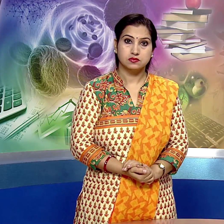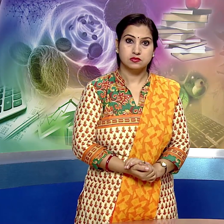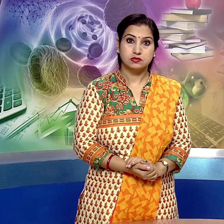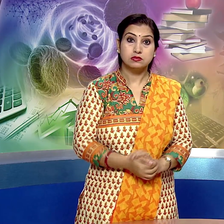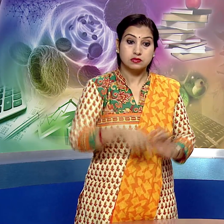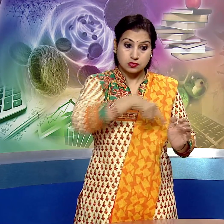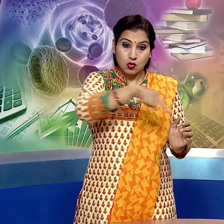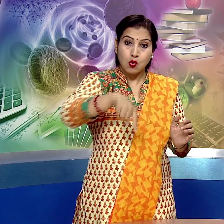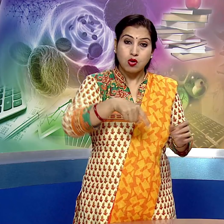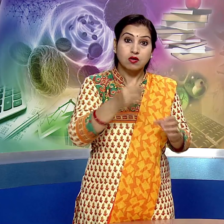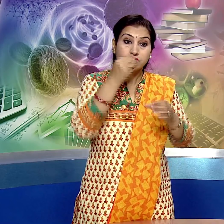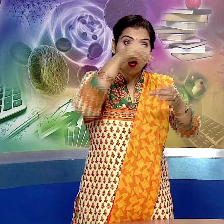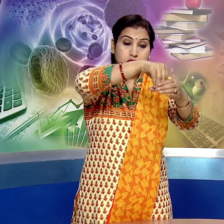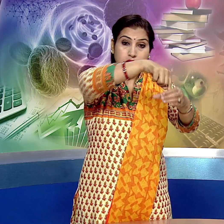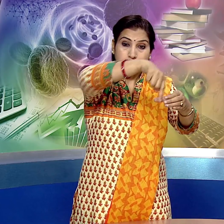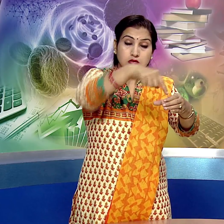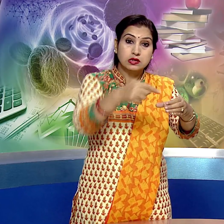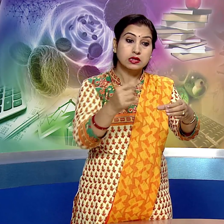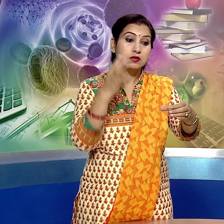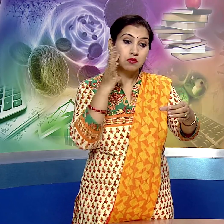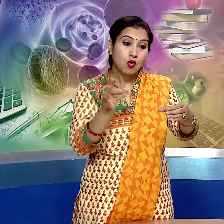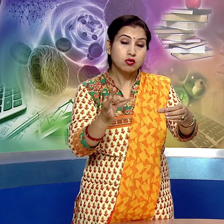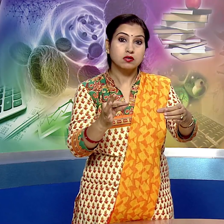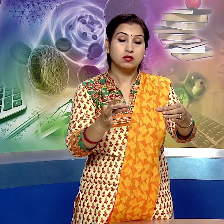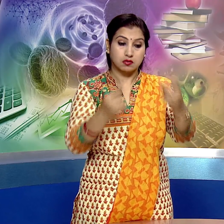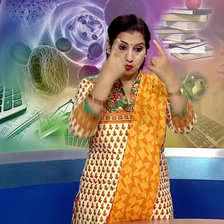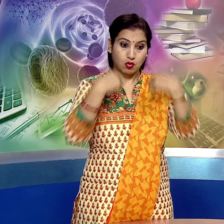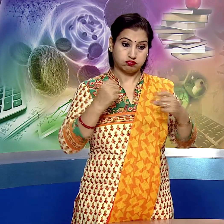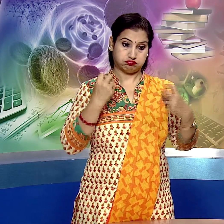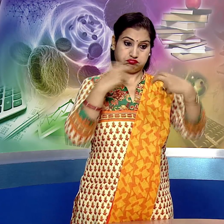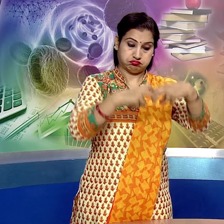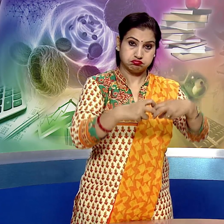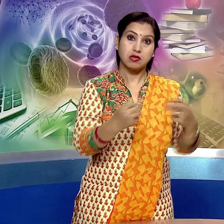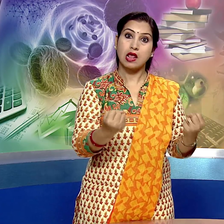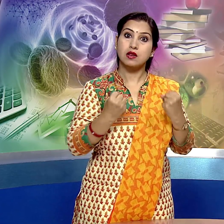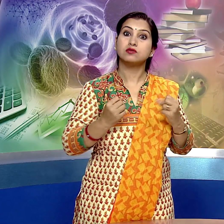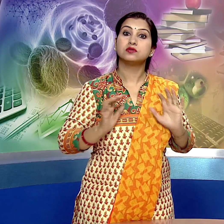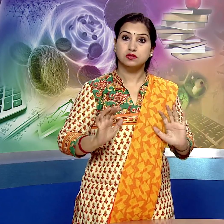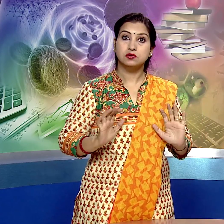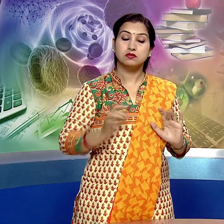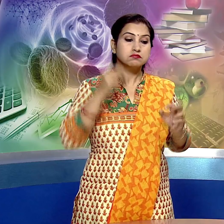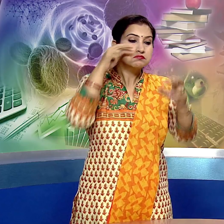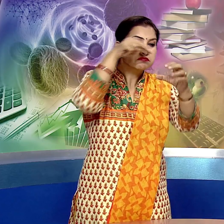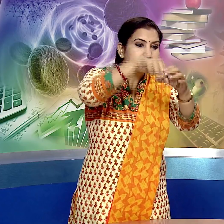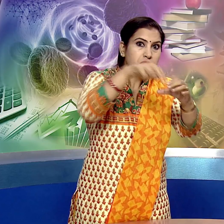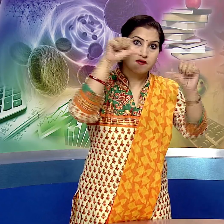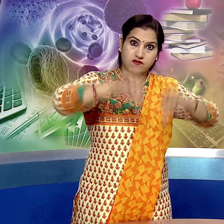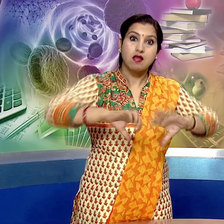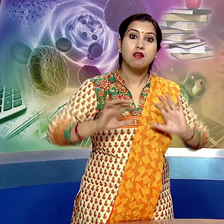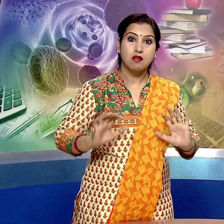Nutrients are invisible chemical compounds present in the food which are necessary